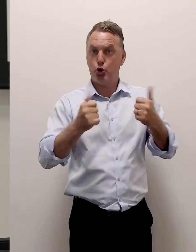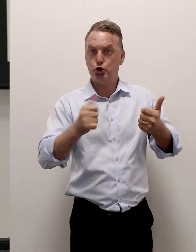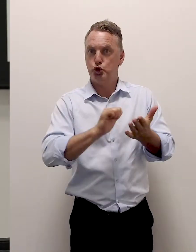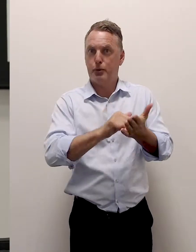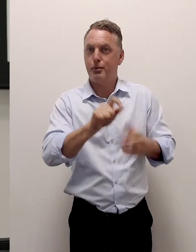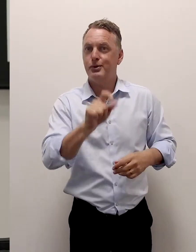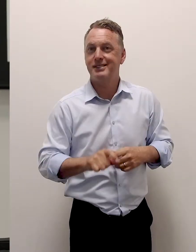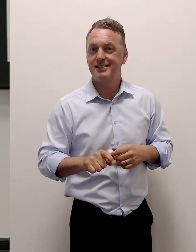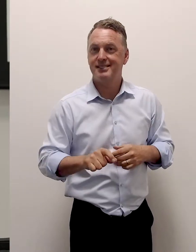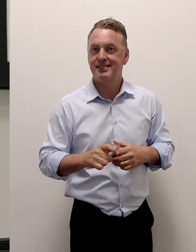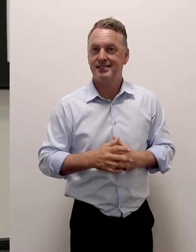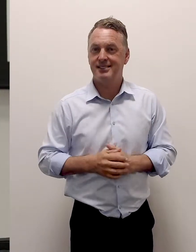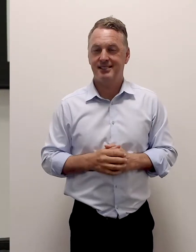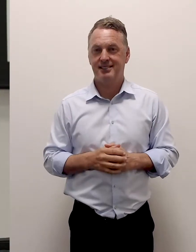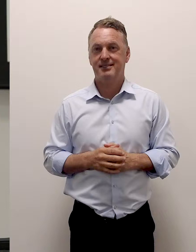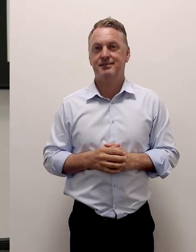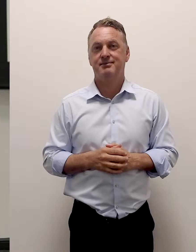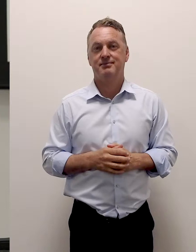shopper.